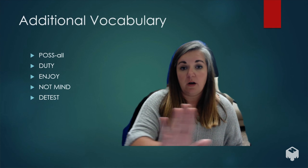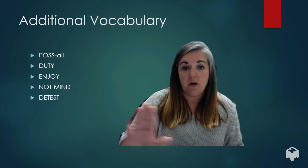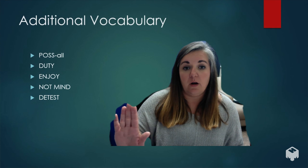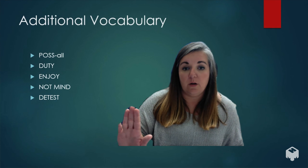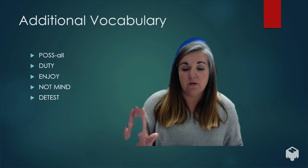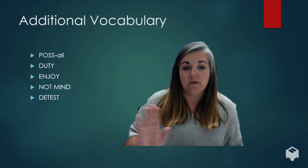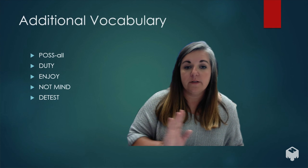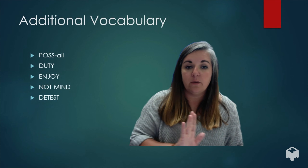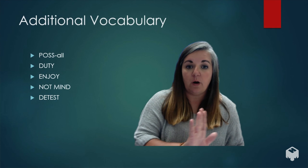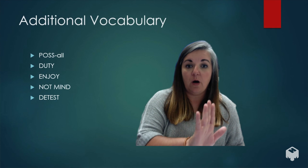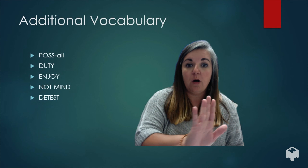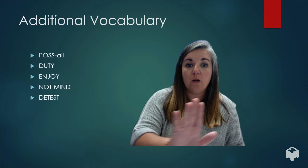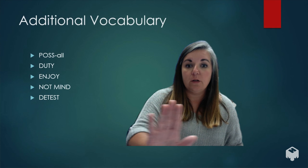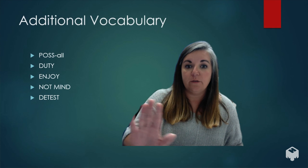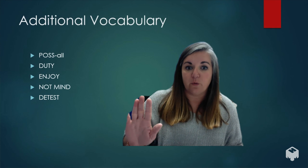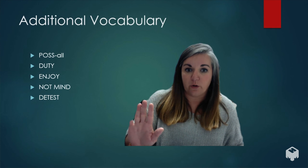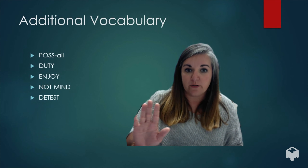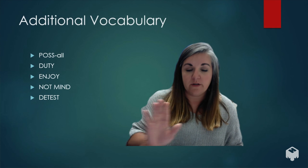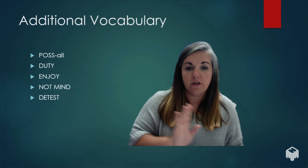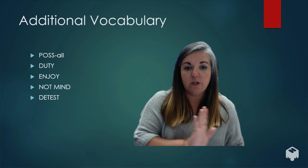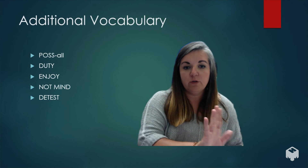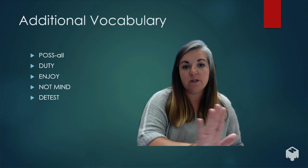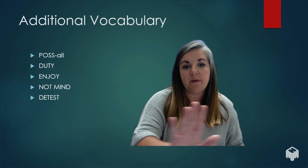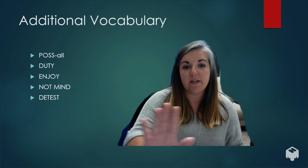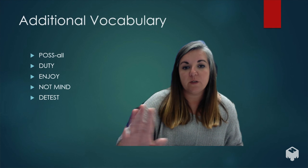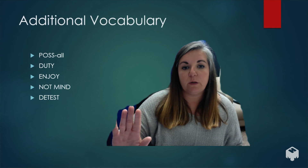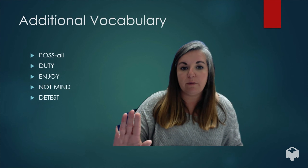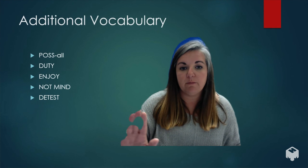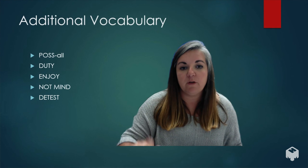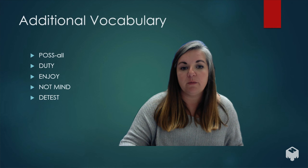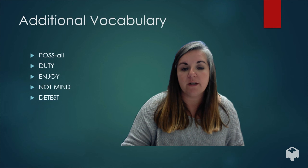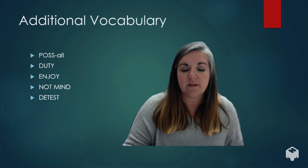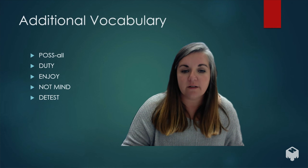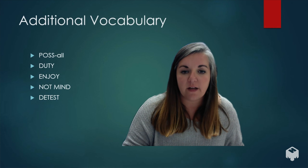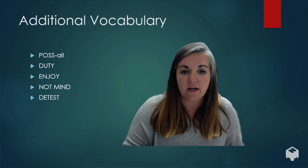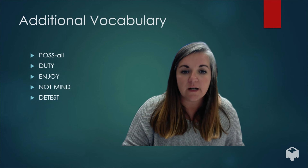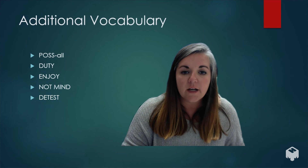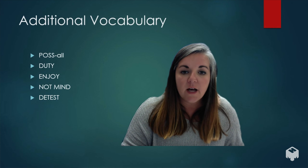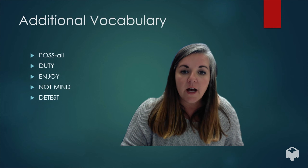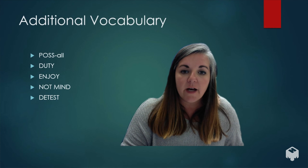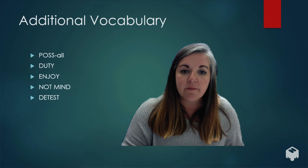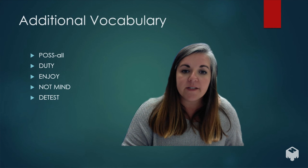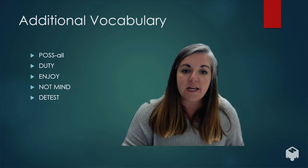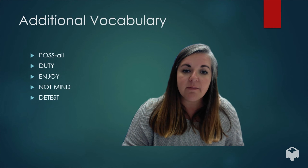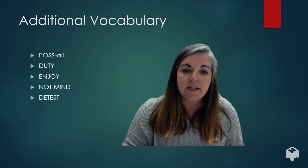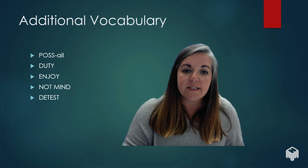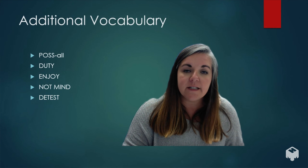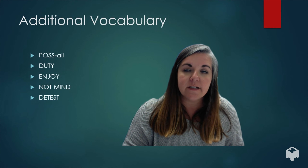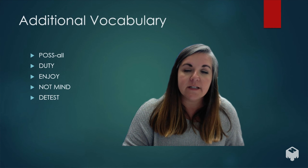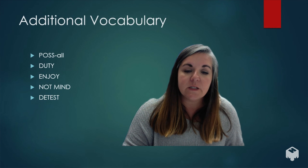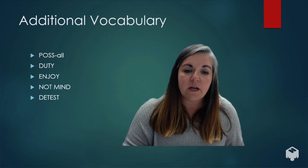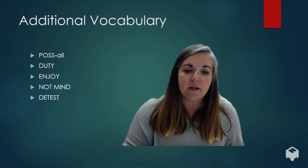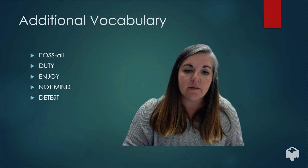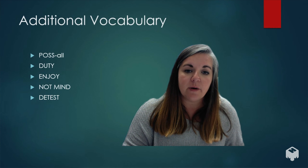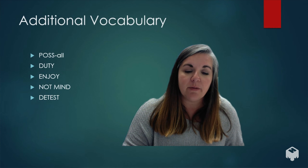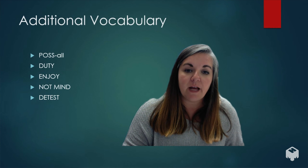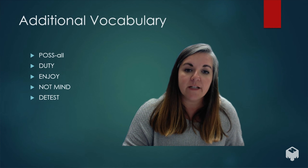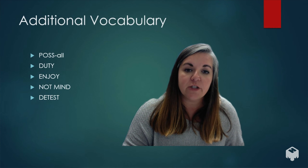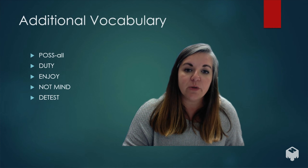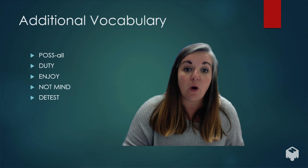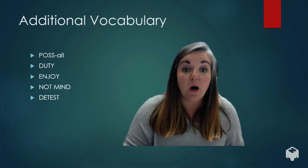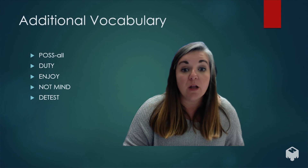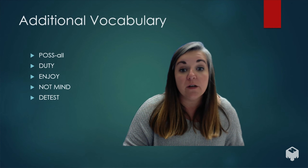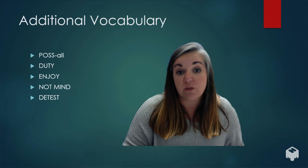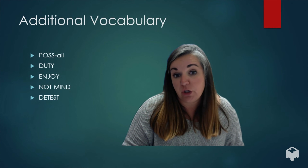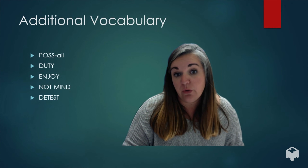people, all. So all of yours. And you would just make a sweeping movement there. The same idea is